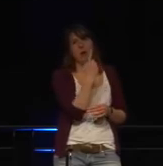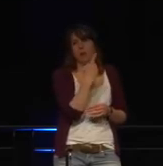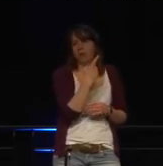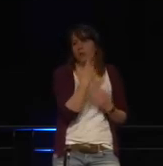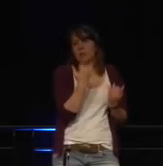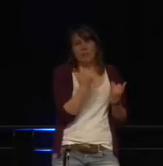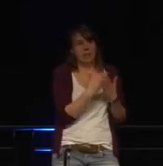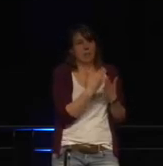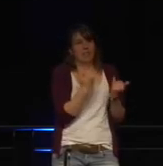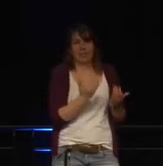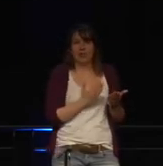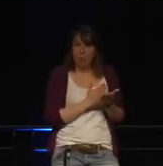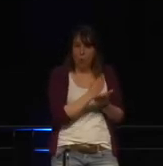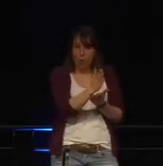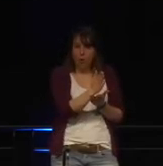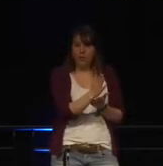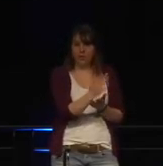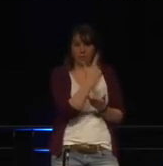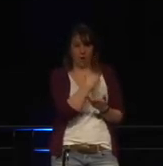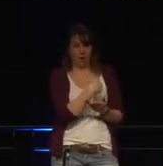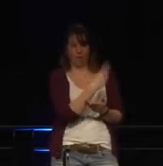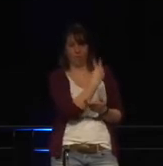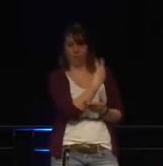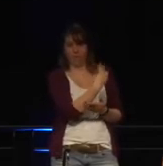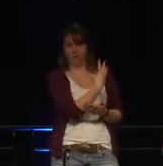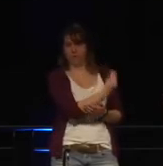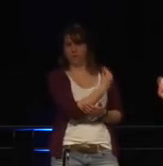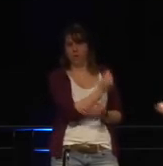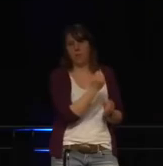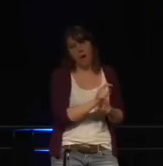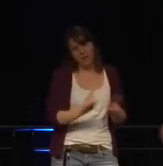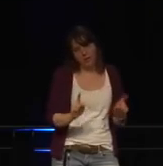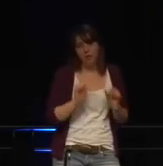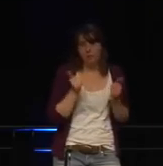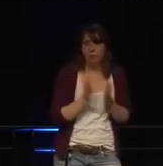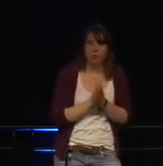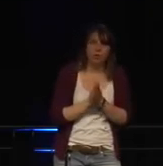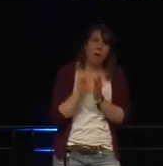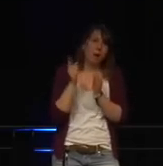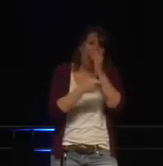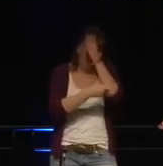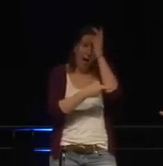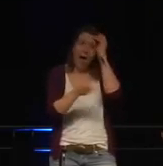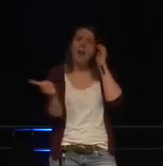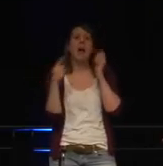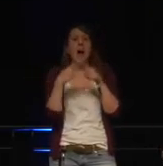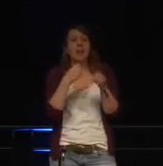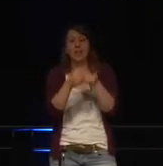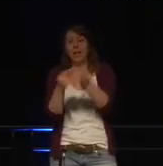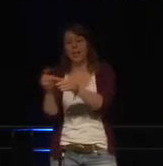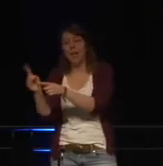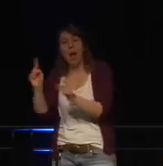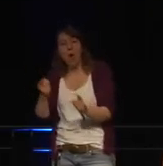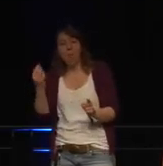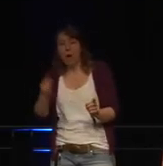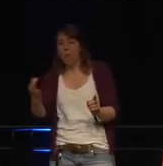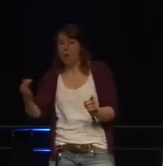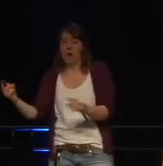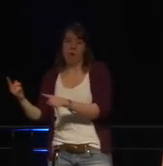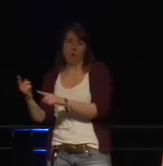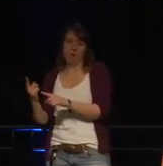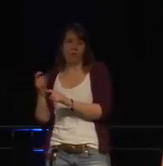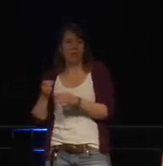So, this device at least has a button where you can turn it